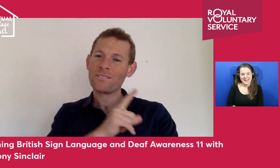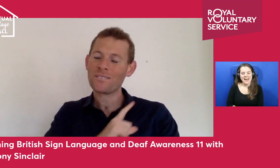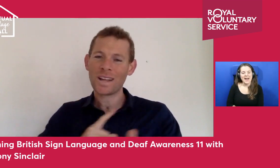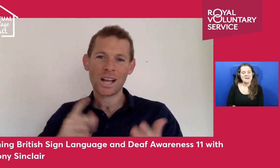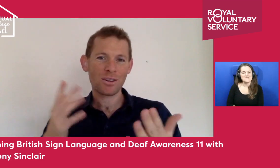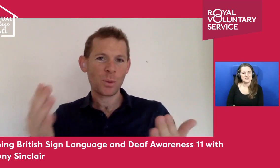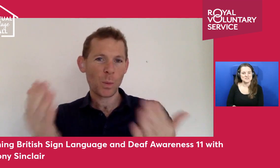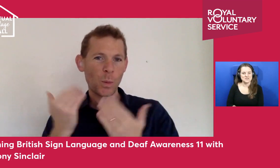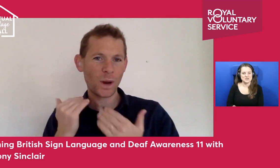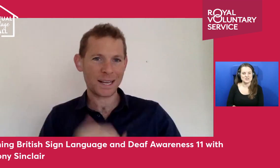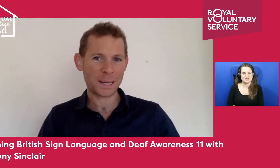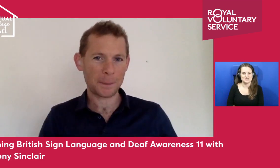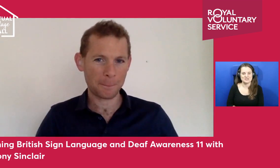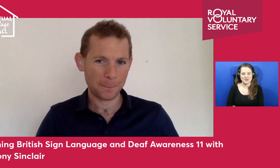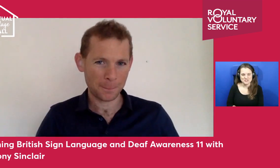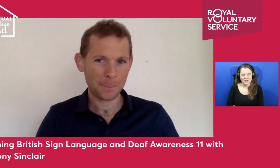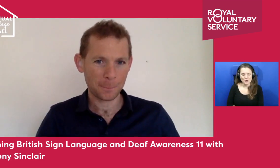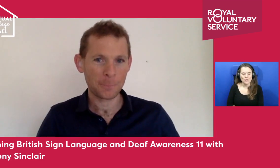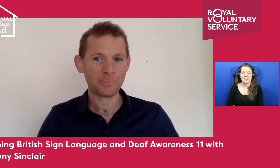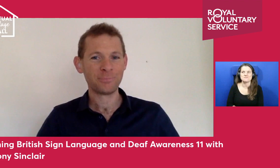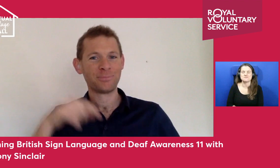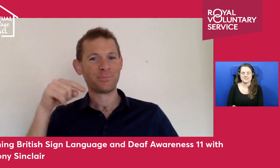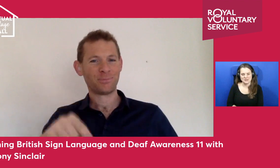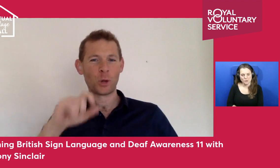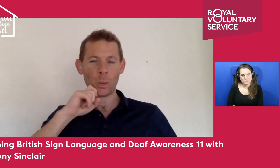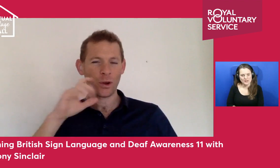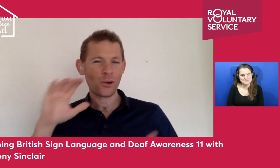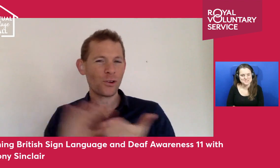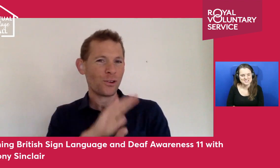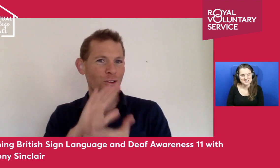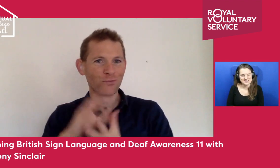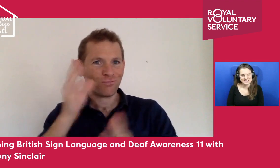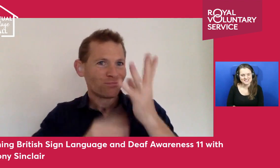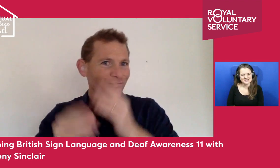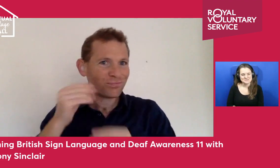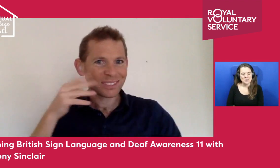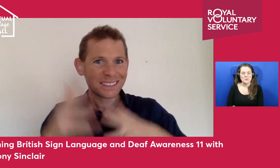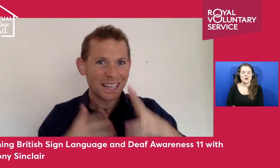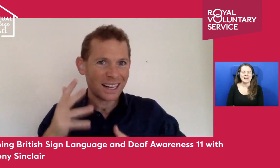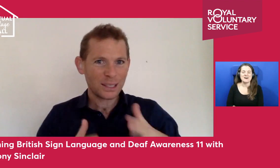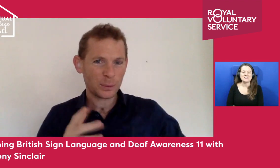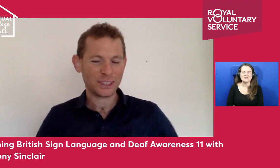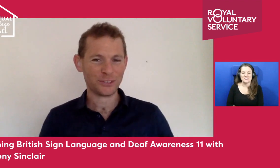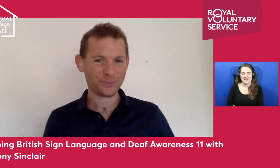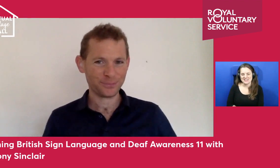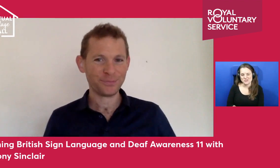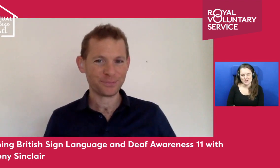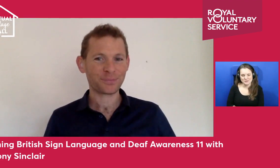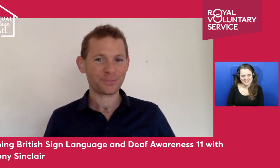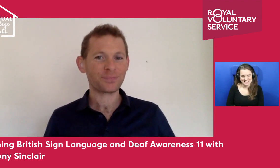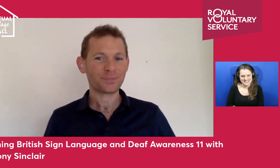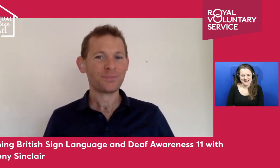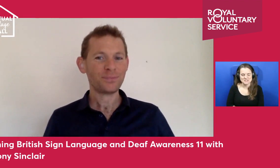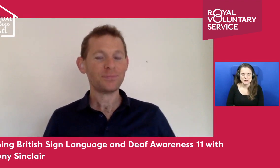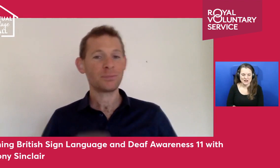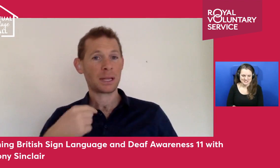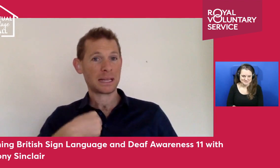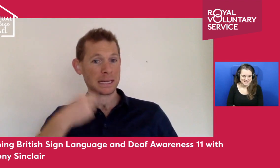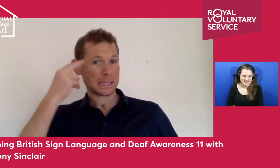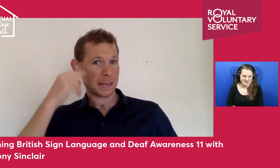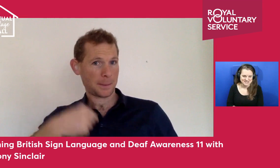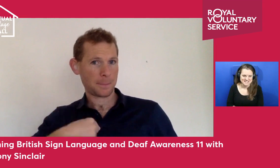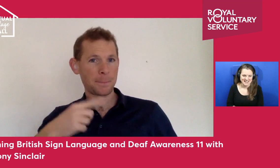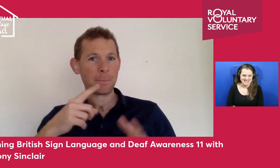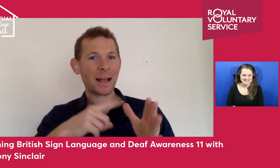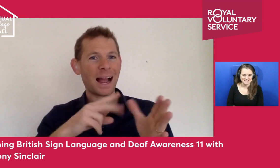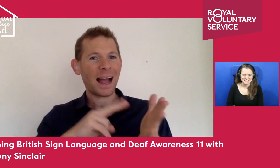back. And for those of you who it's your first go, well, a really warm welcome to you too. We're going to have a great, enjoyable session as we learn some